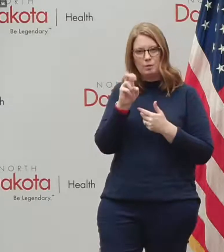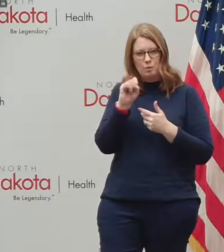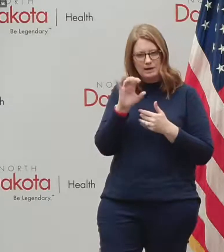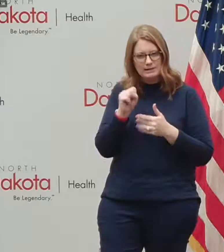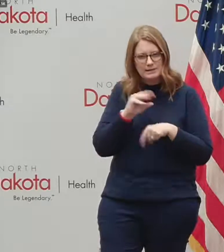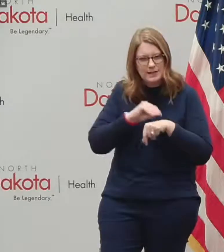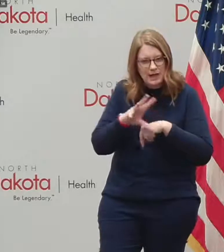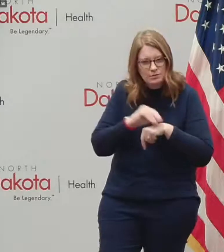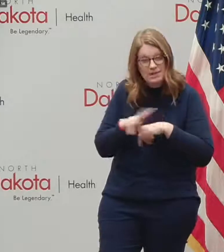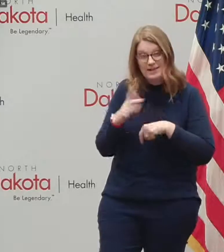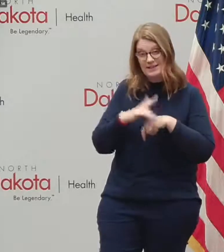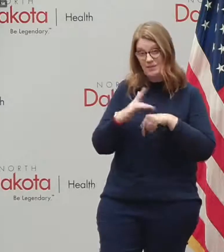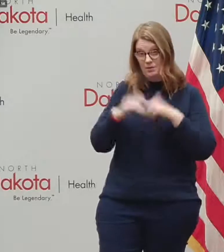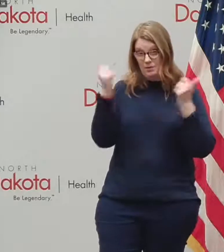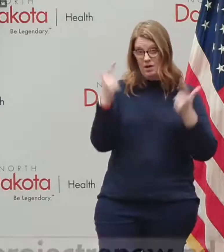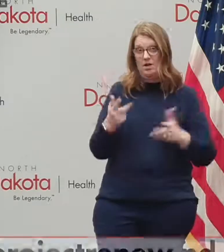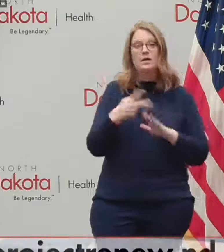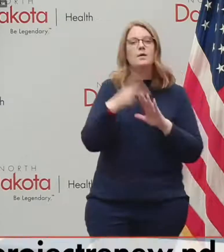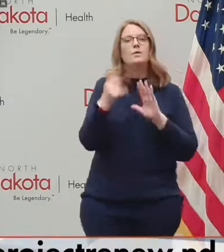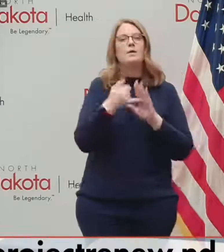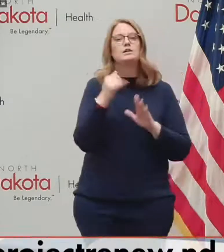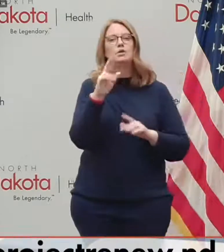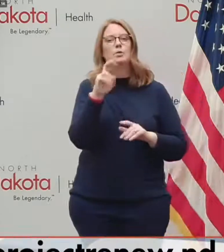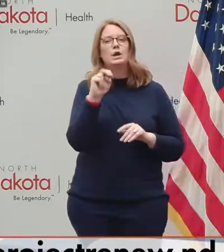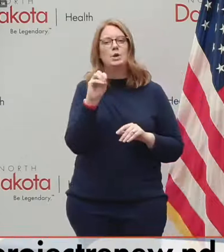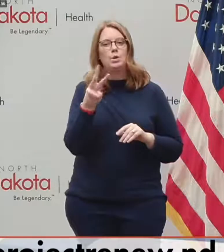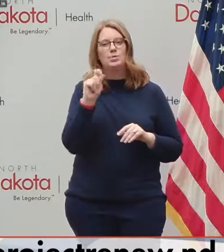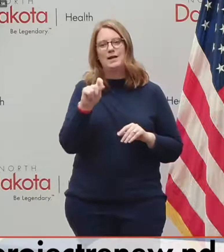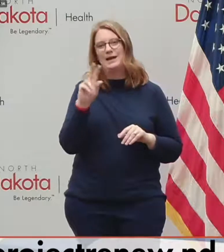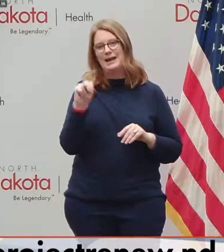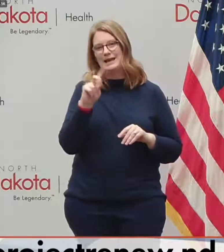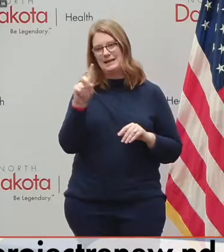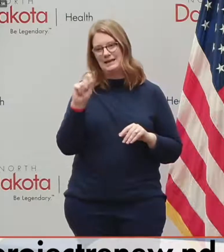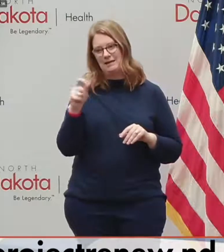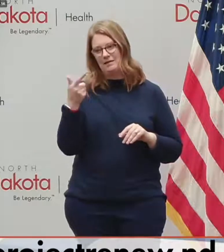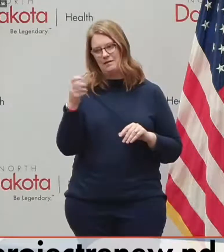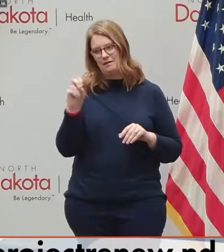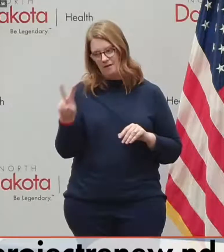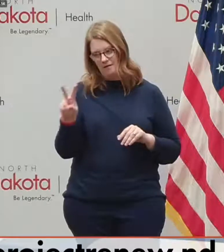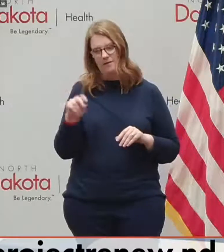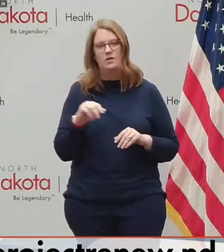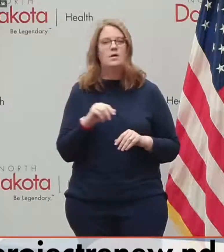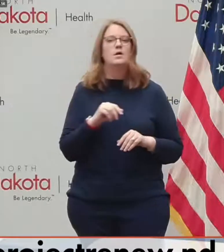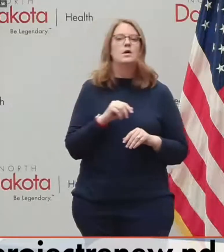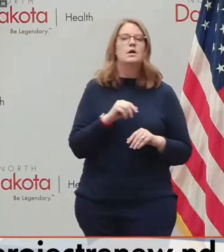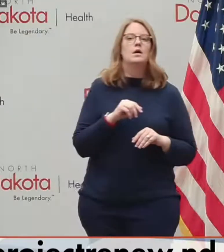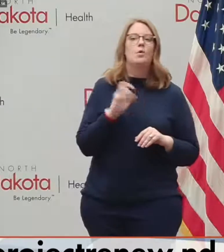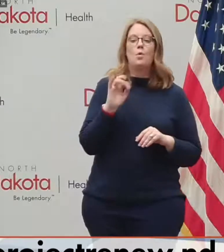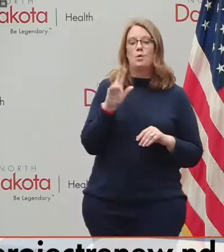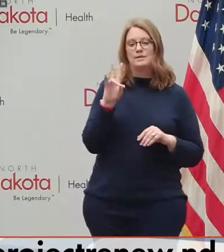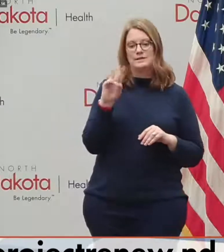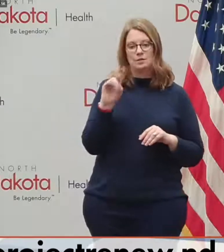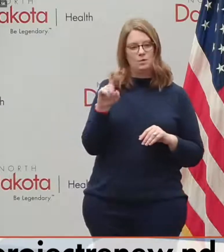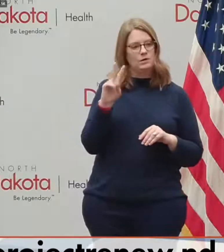that's available to all at projectrenew.nd.gov. Again, projectrenew.nd.gov, or